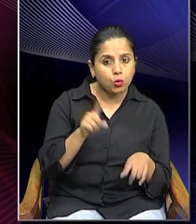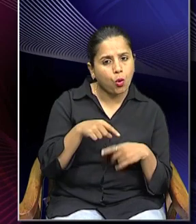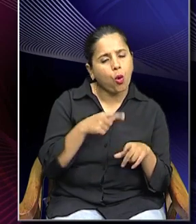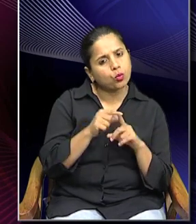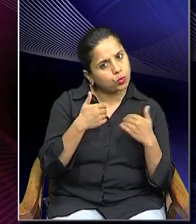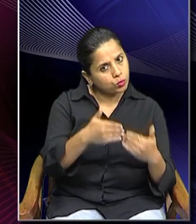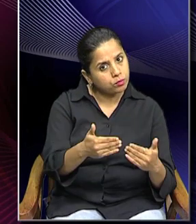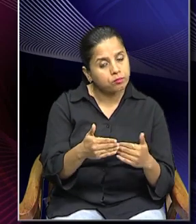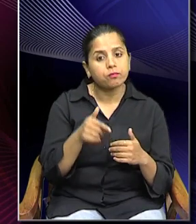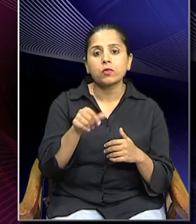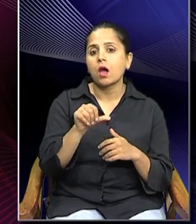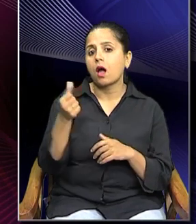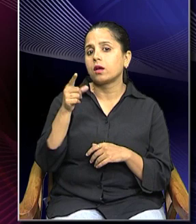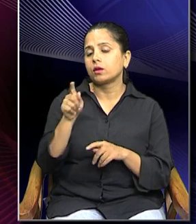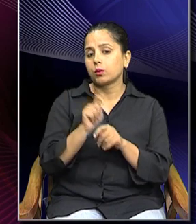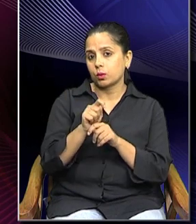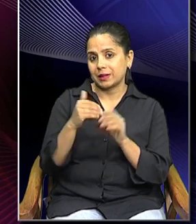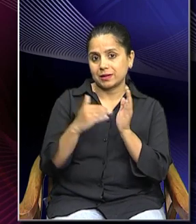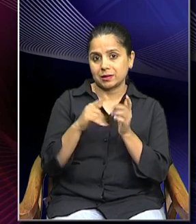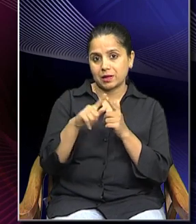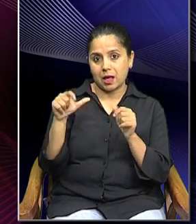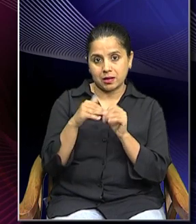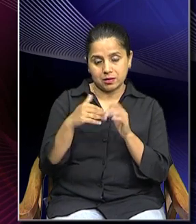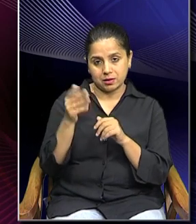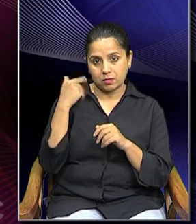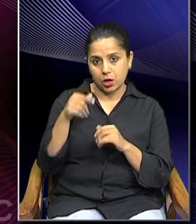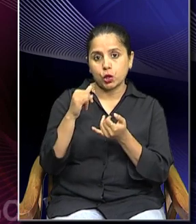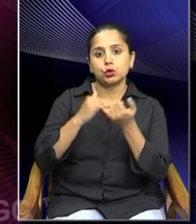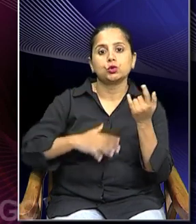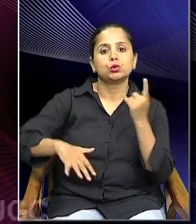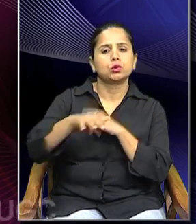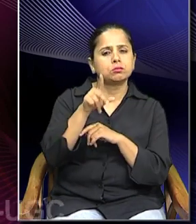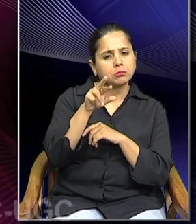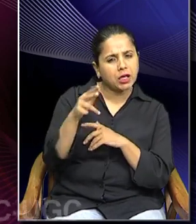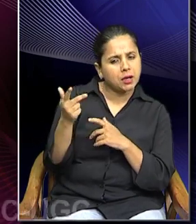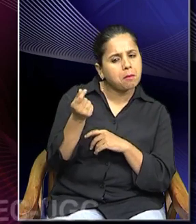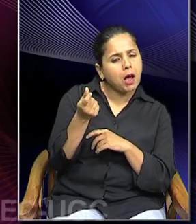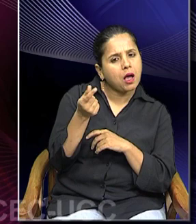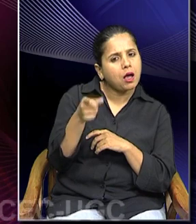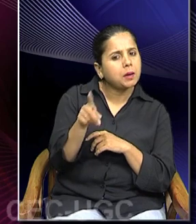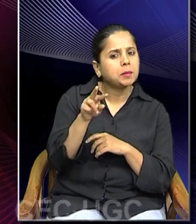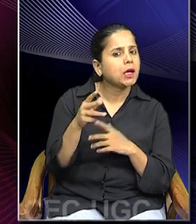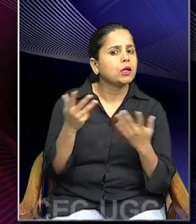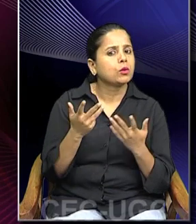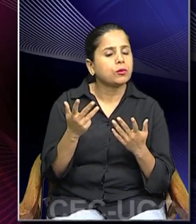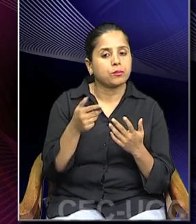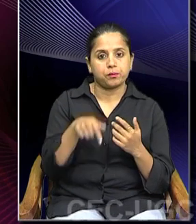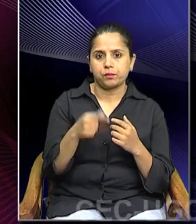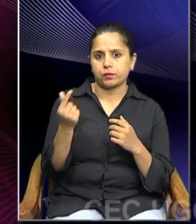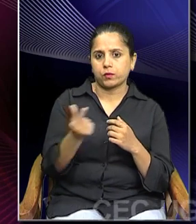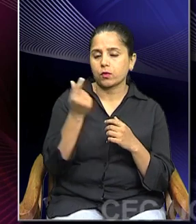Another area of work of Zelizer is the social meaning of money. Here she is using